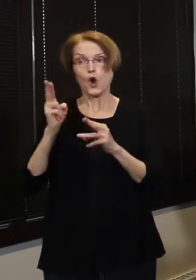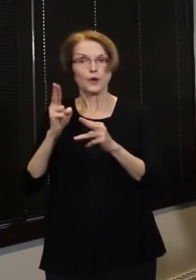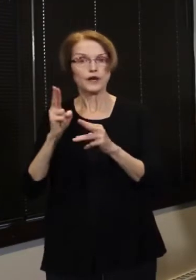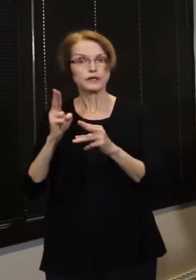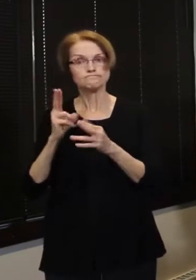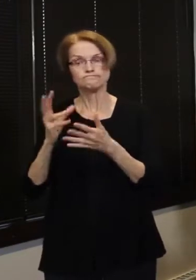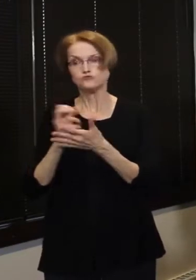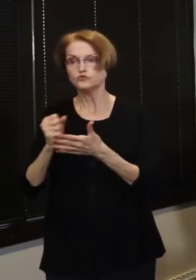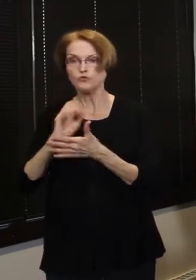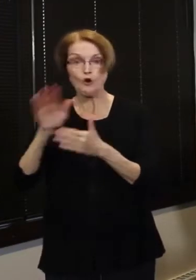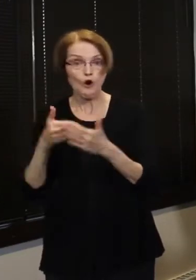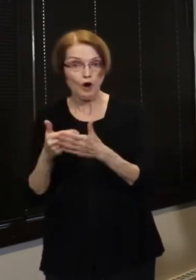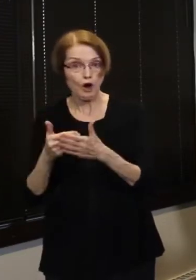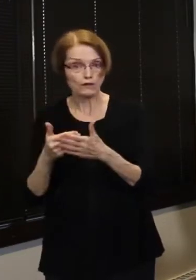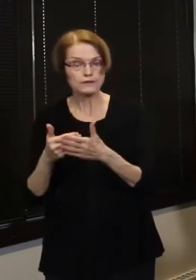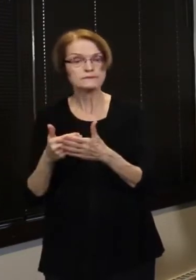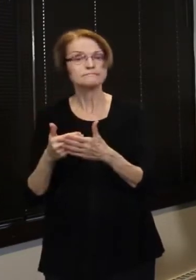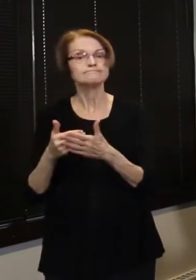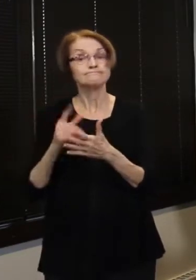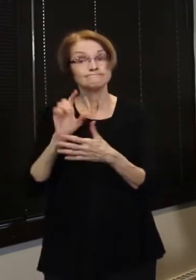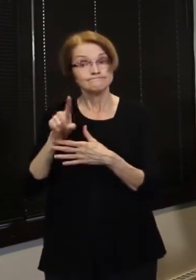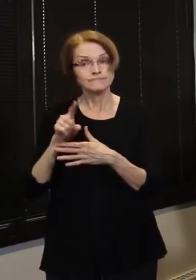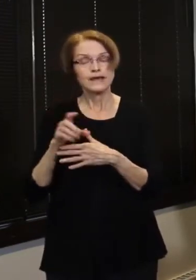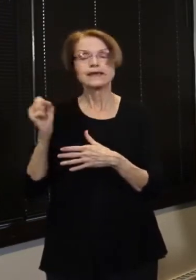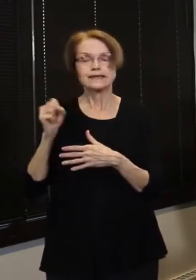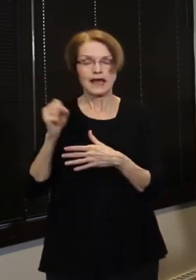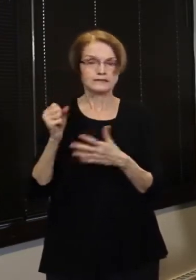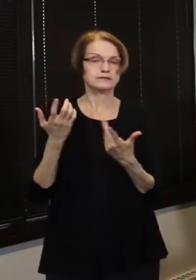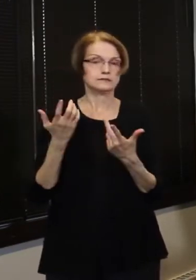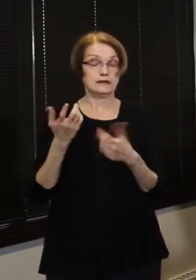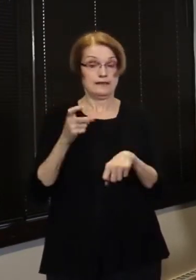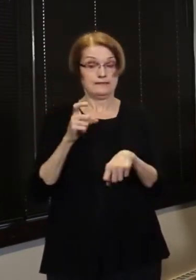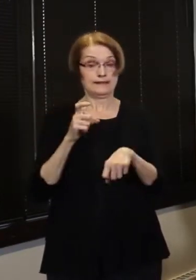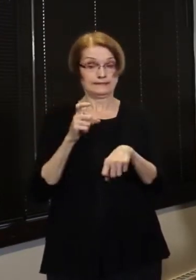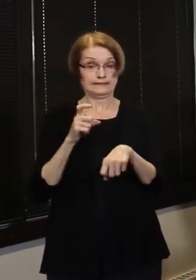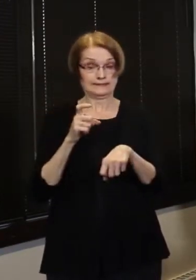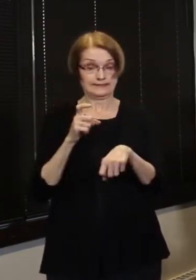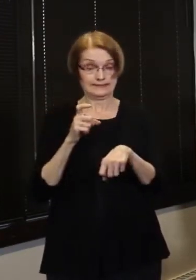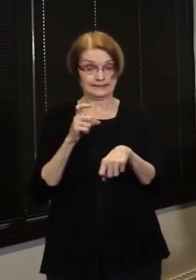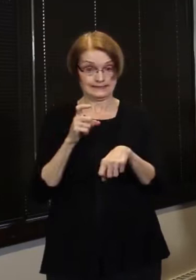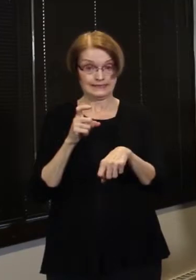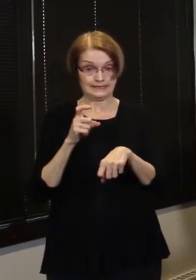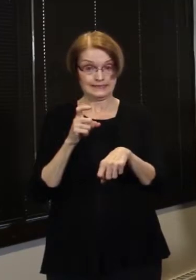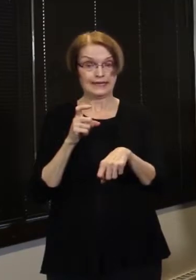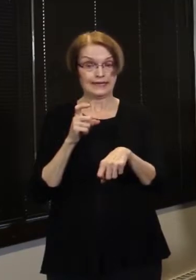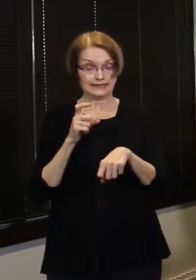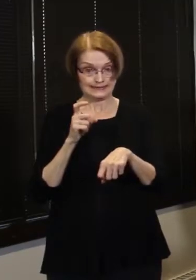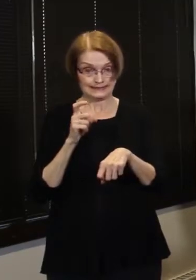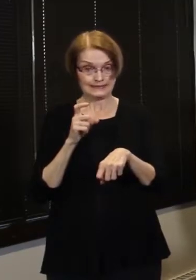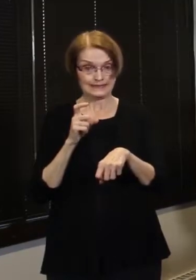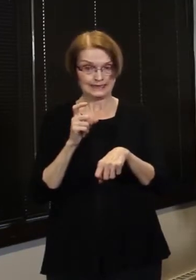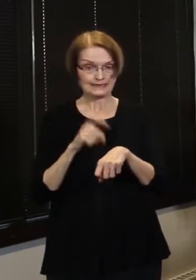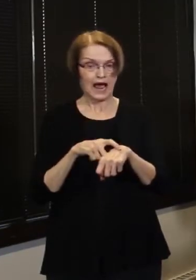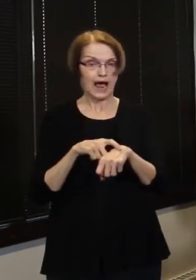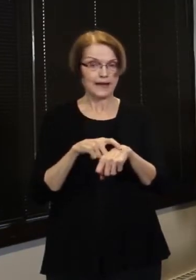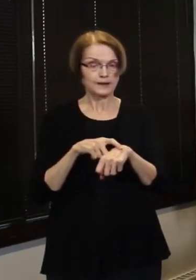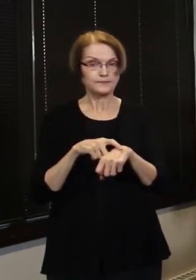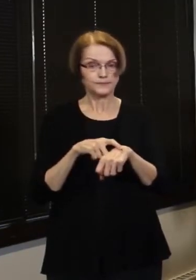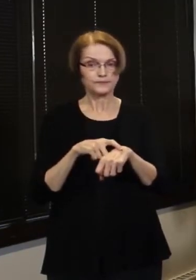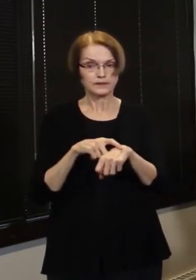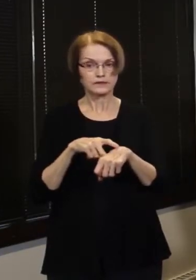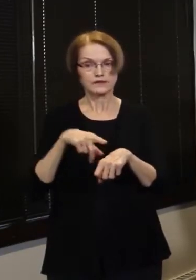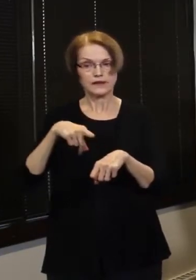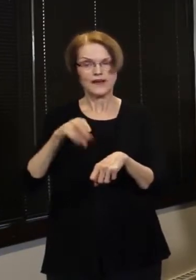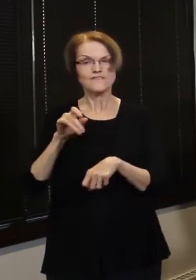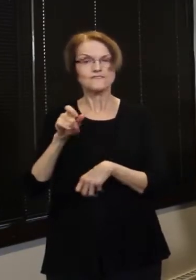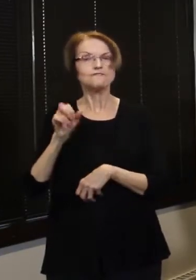So yes, you have a certain amount of time from when you draw the vaccine up. So the Pfizer, I'm